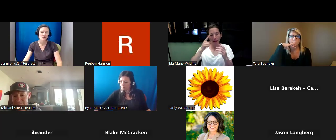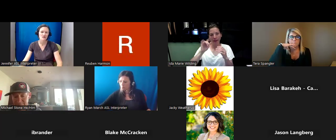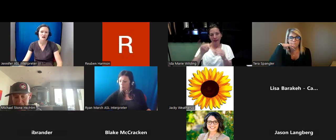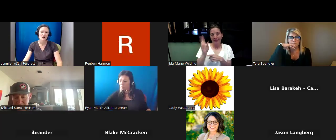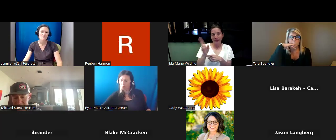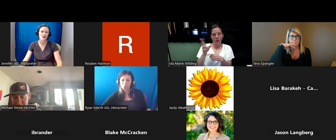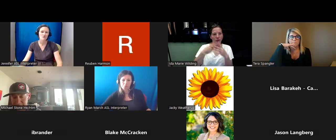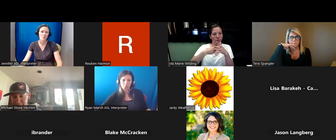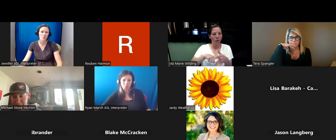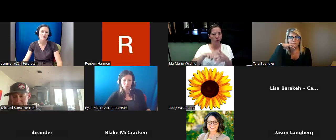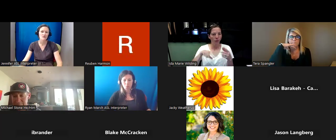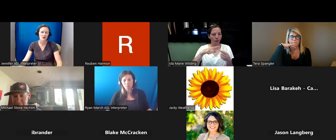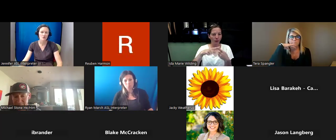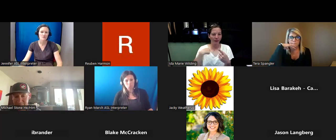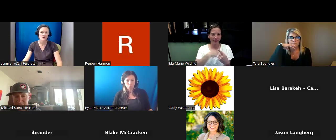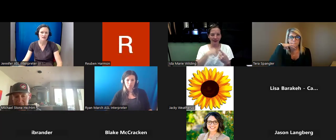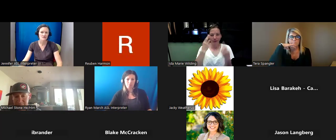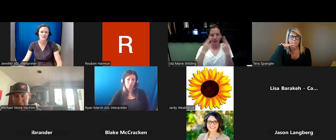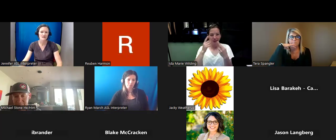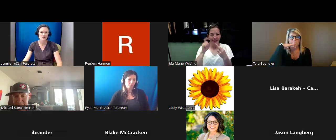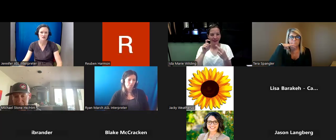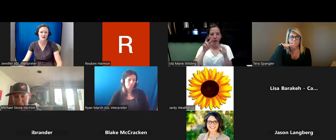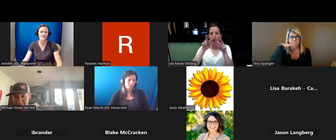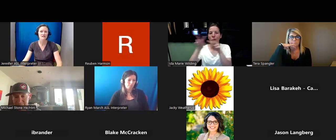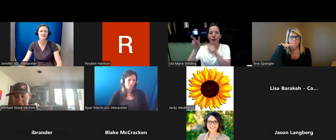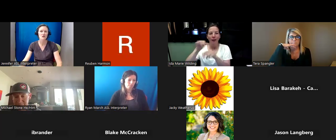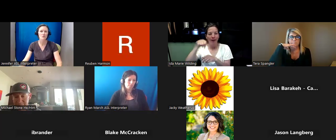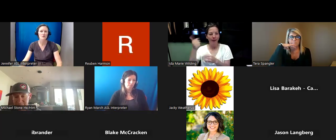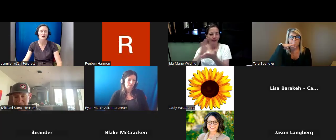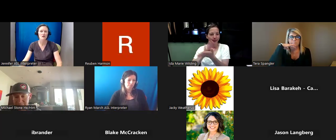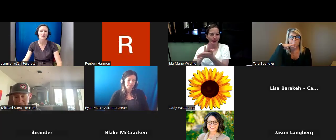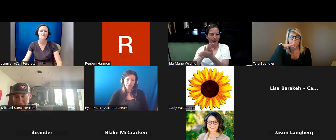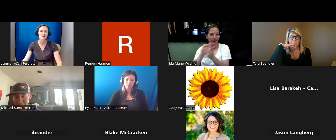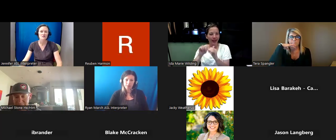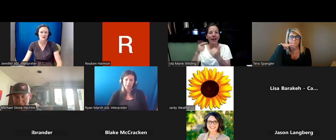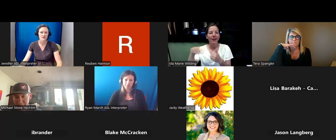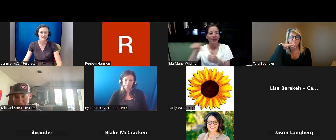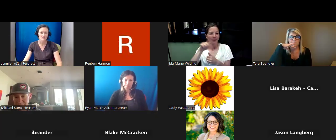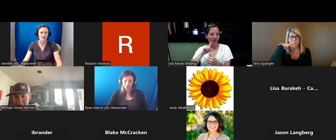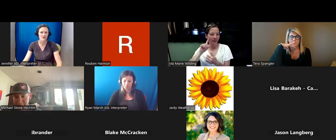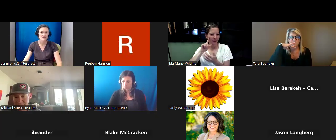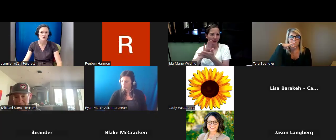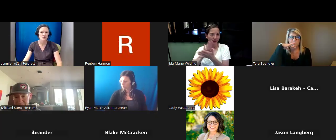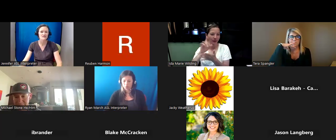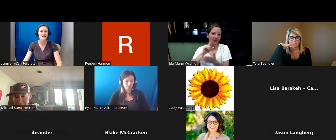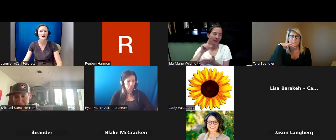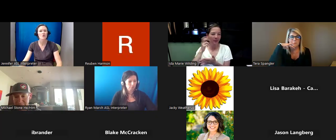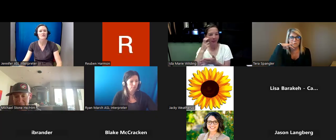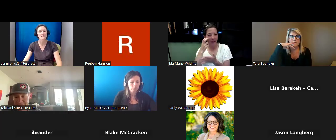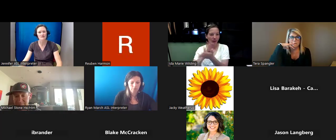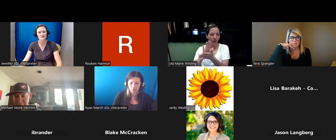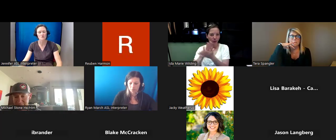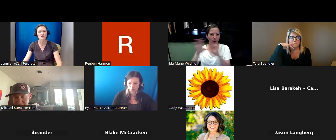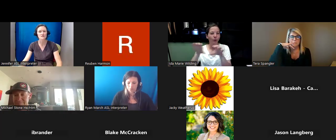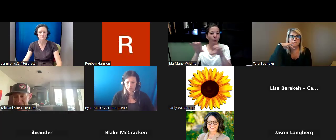understanding of what committee you would be joining. So the history of it is that when we started to realize, look at other schools and how